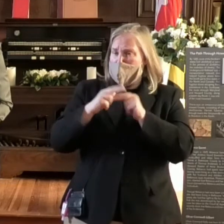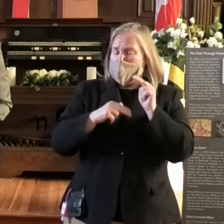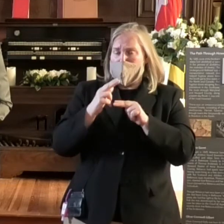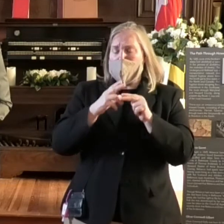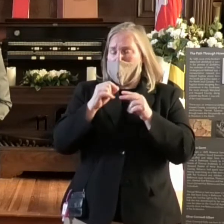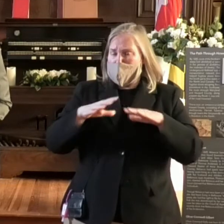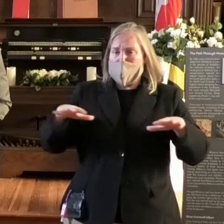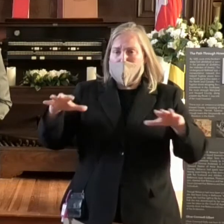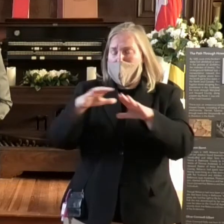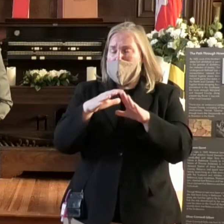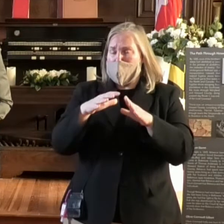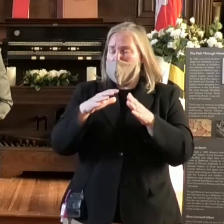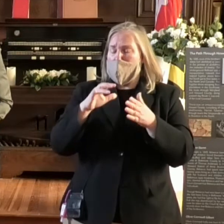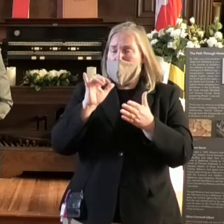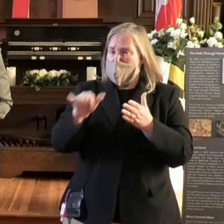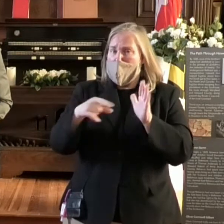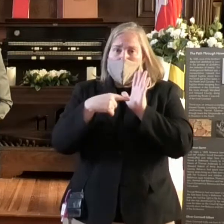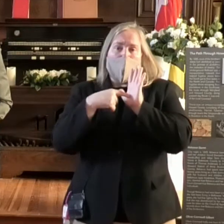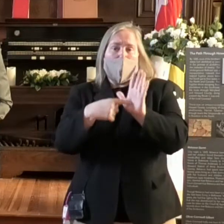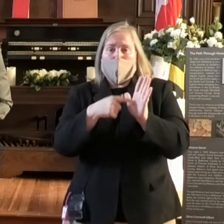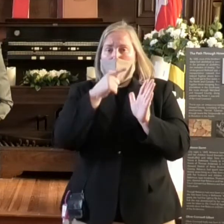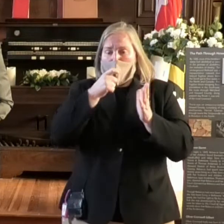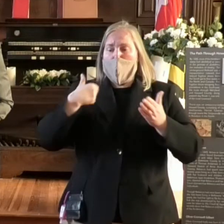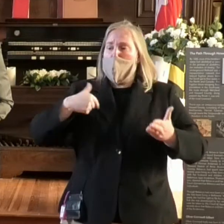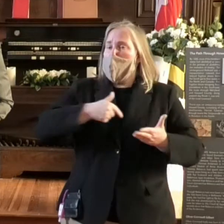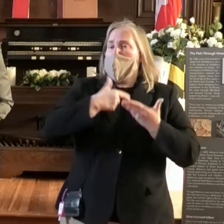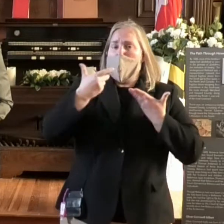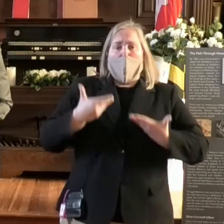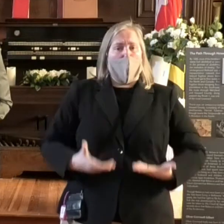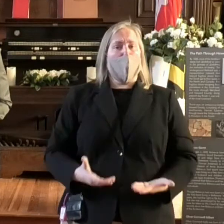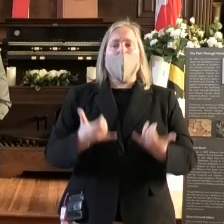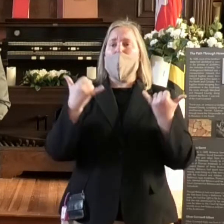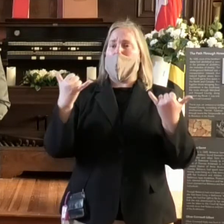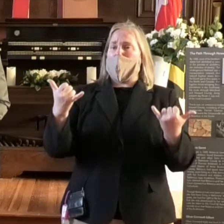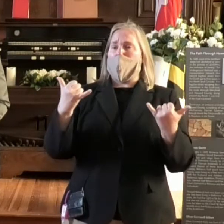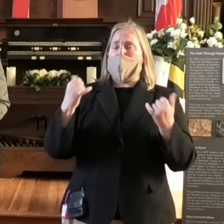and spaces reflects on who we are today.